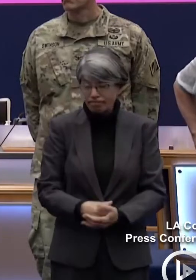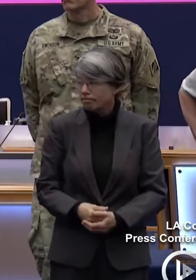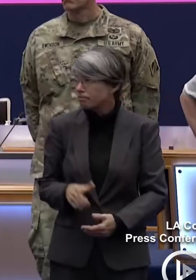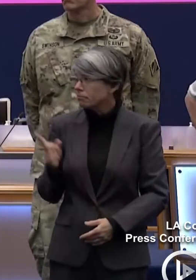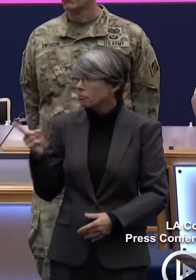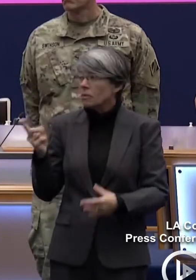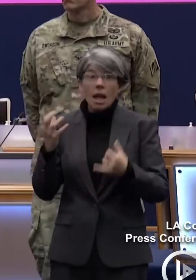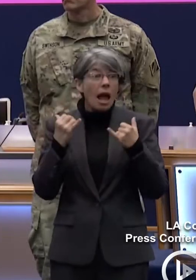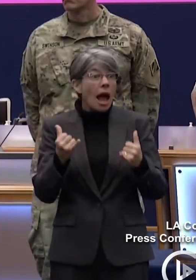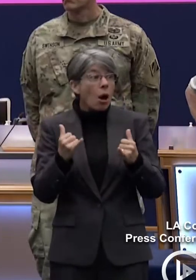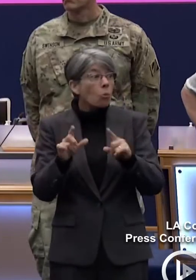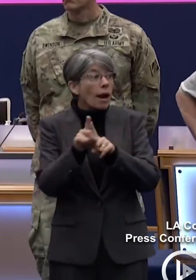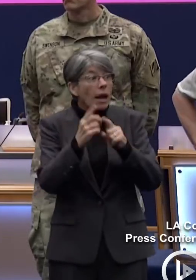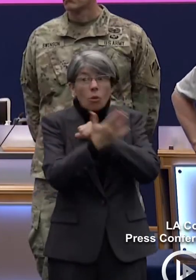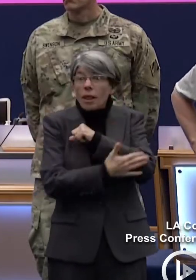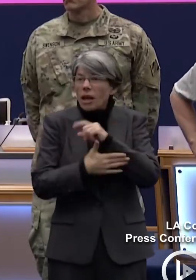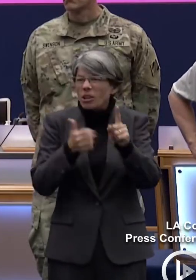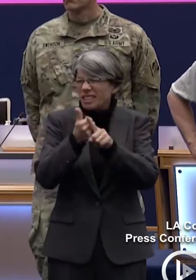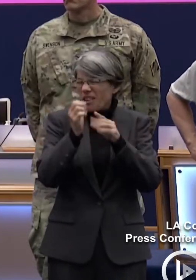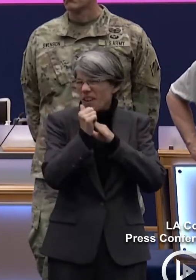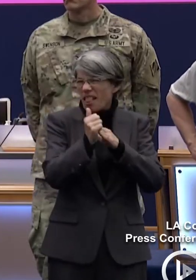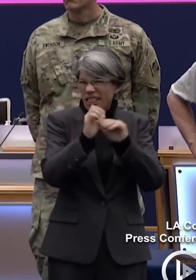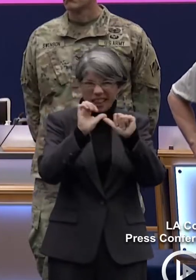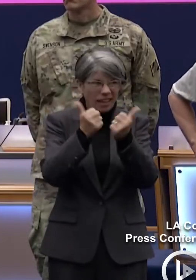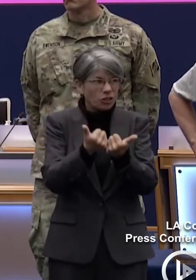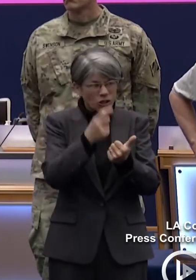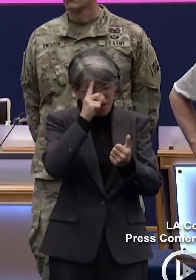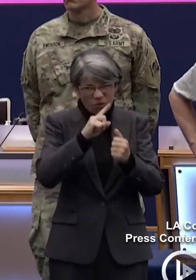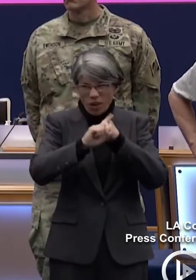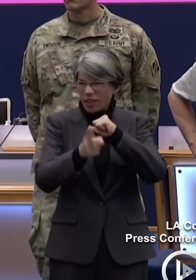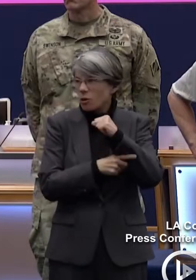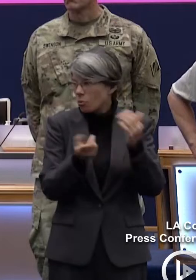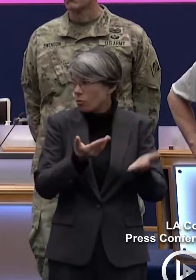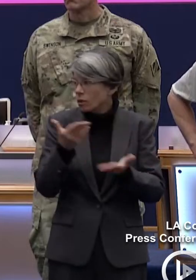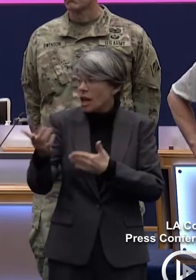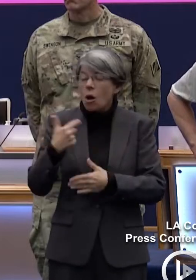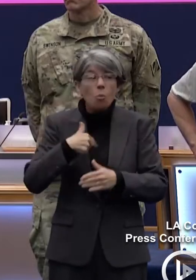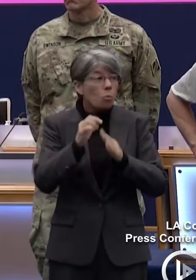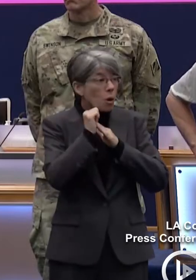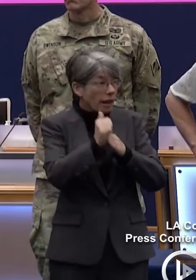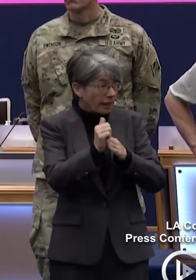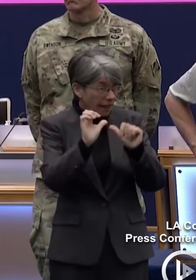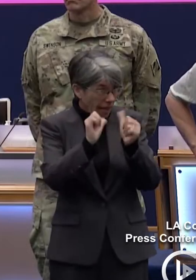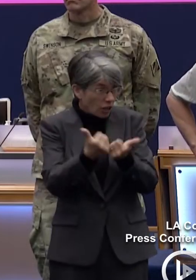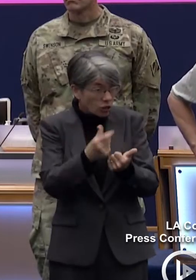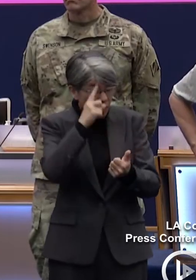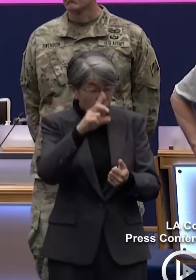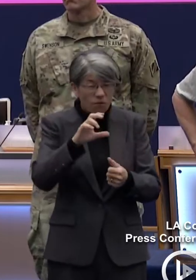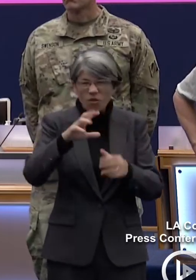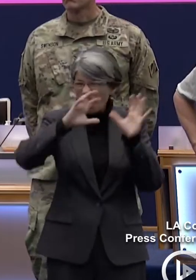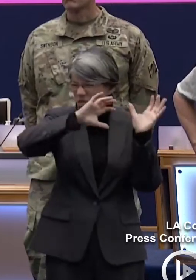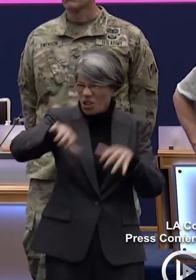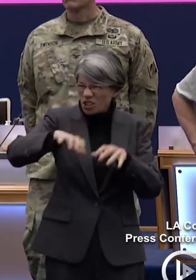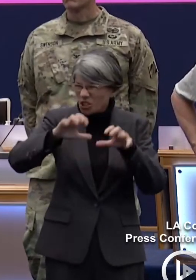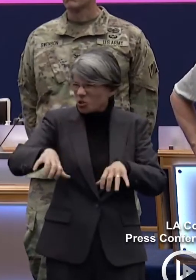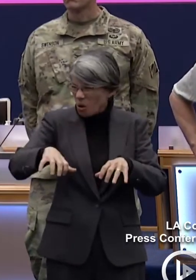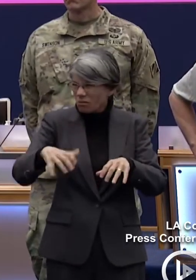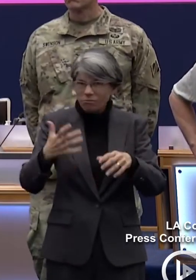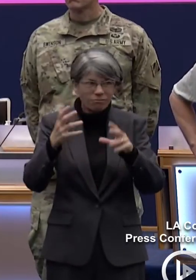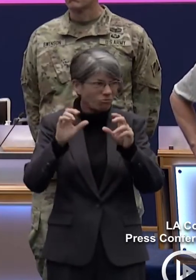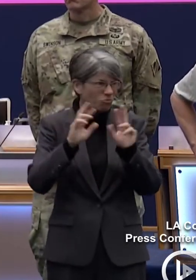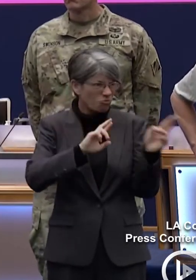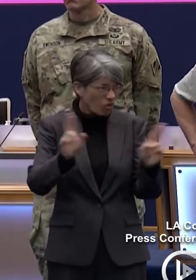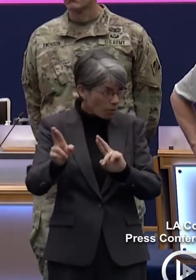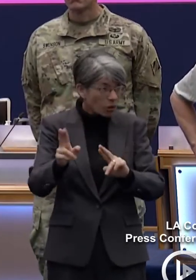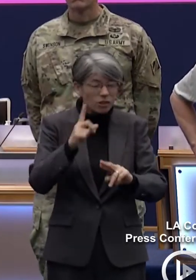And at this stage, the county is the lead agency on the debris removal. We were the lead agency on the storm preparation. That has been